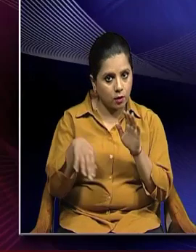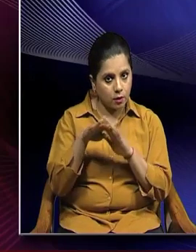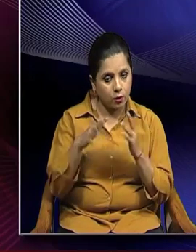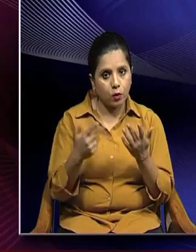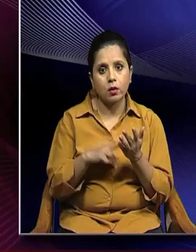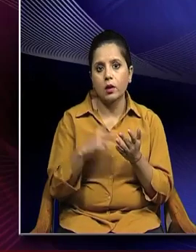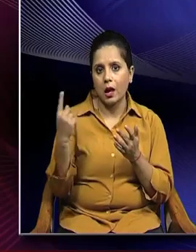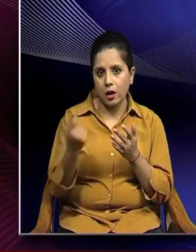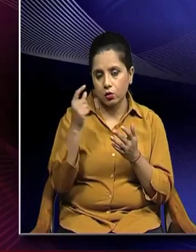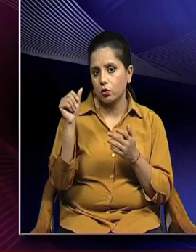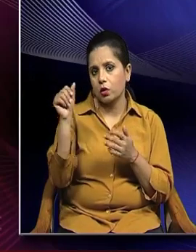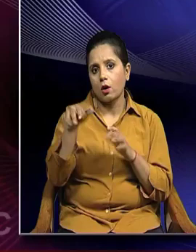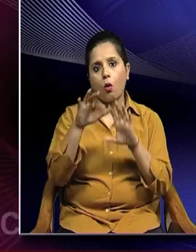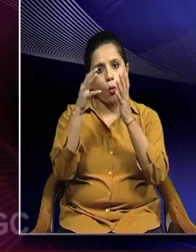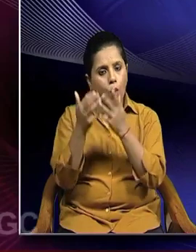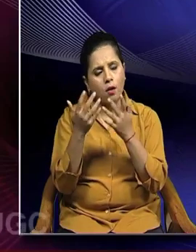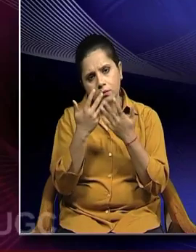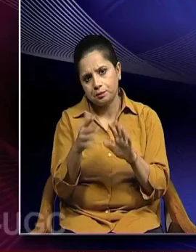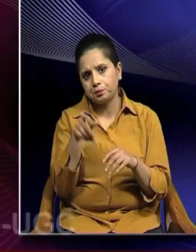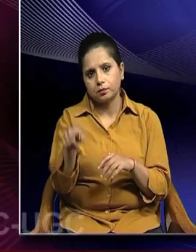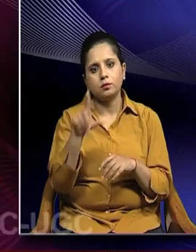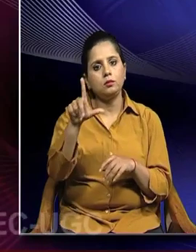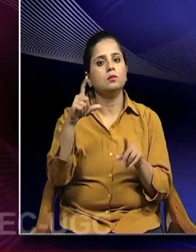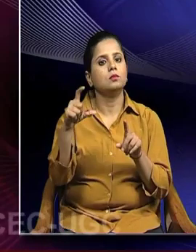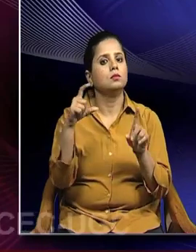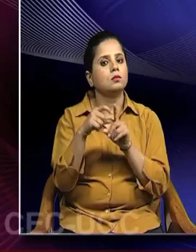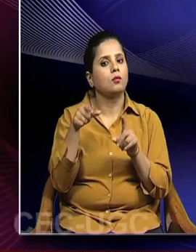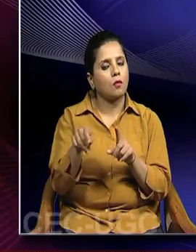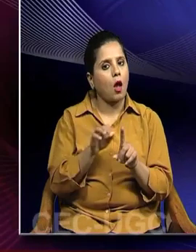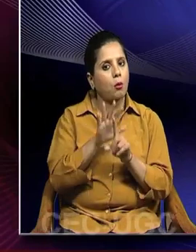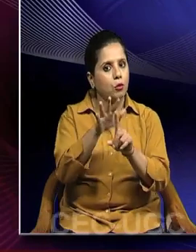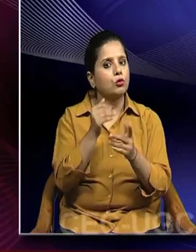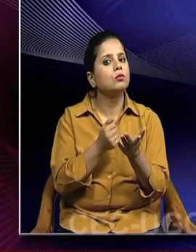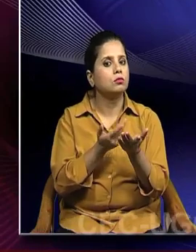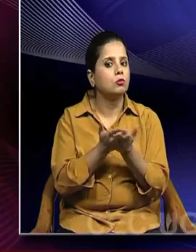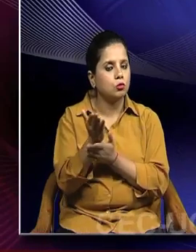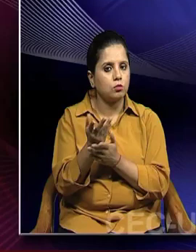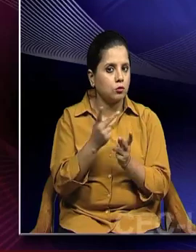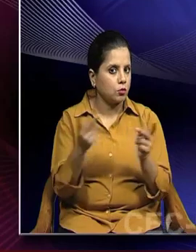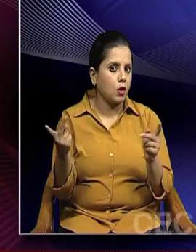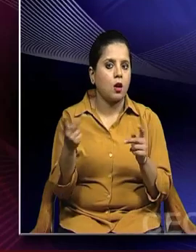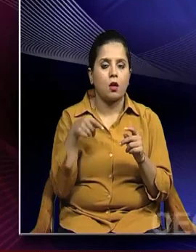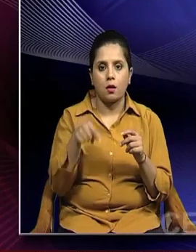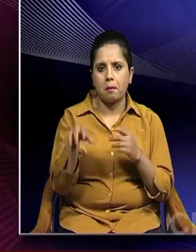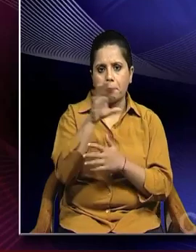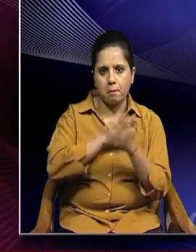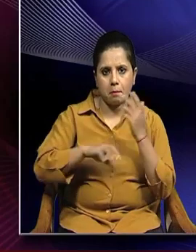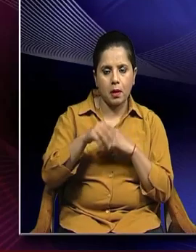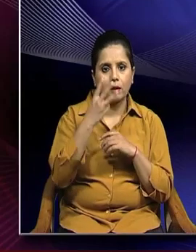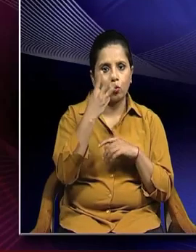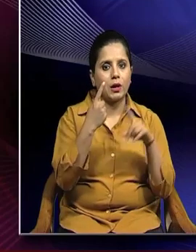nation or even the globe. So they follow LCD approach, and while practicing this, a mix of 3